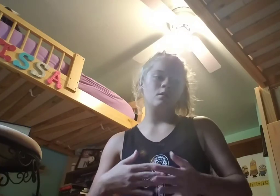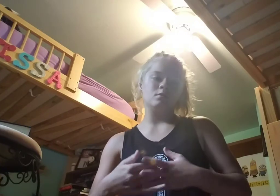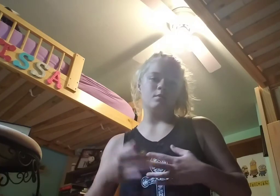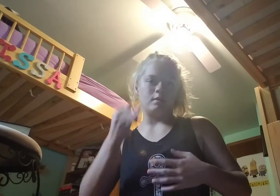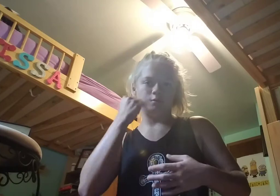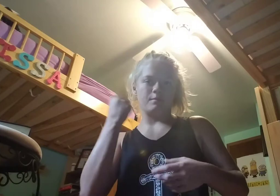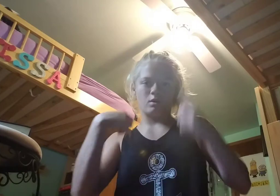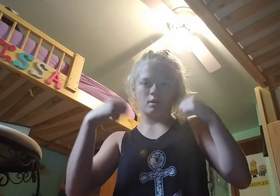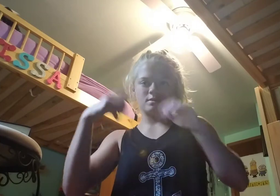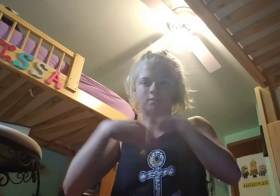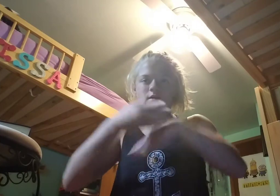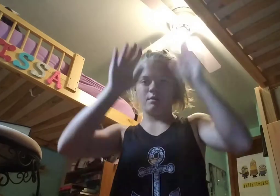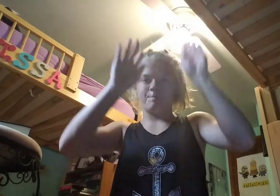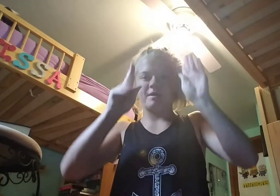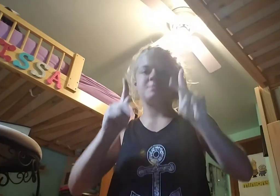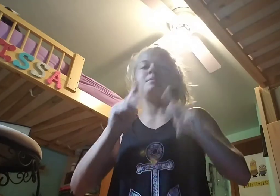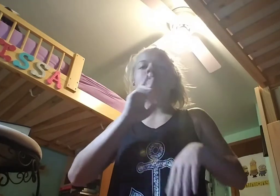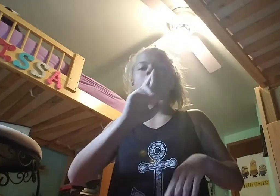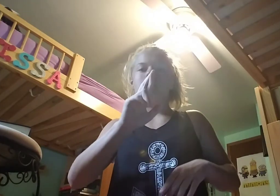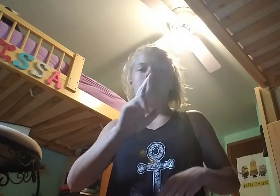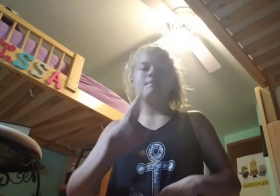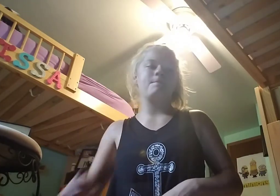So what if I'm crazy? All the best people are.